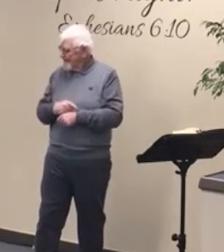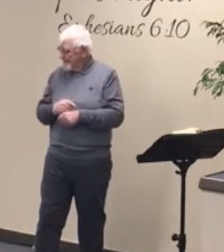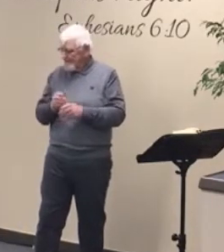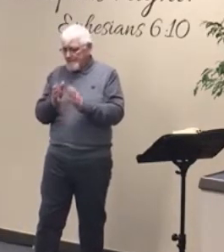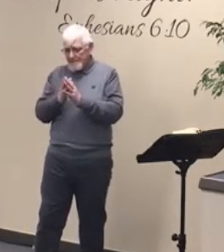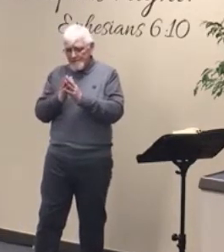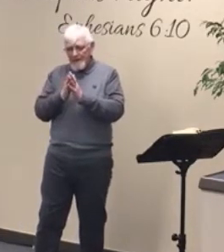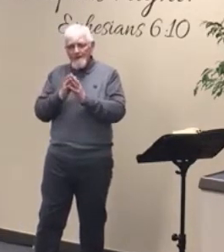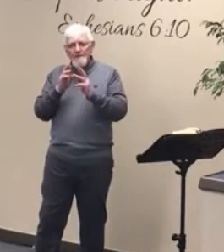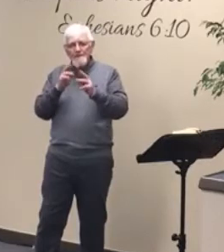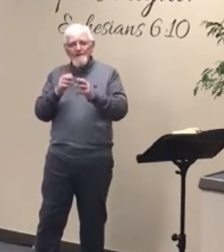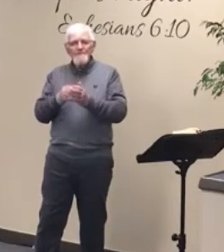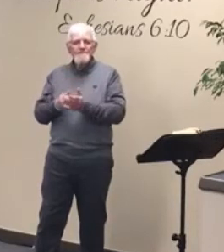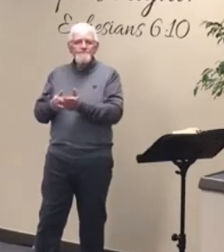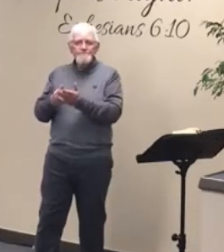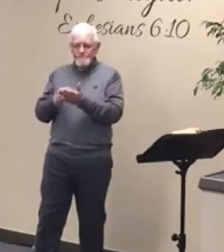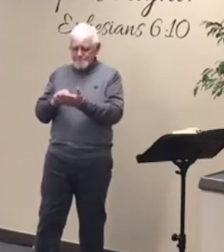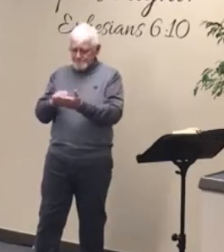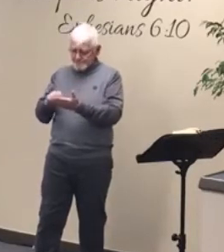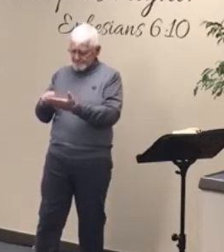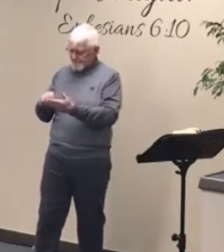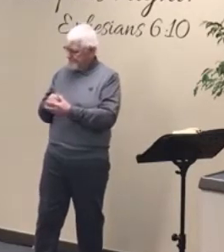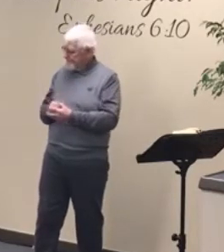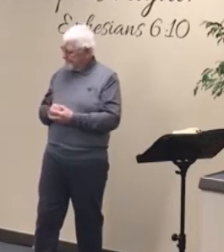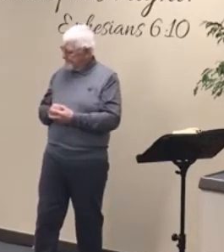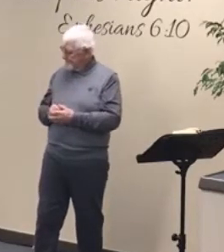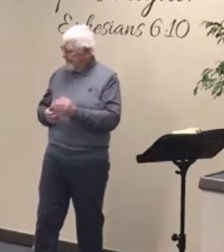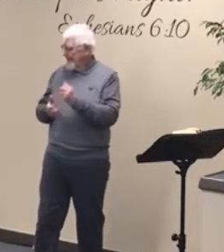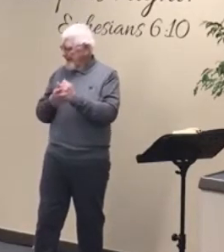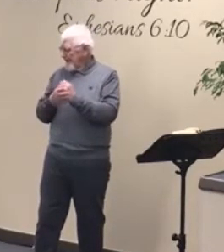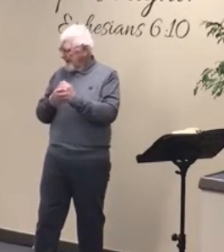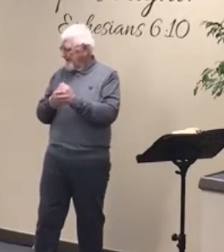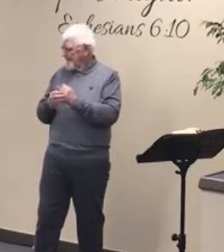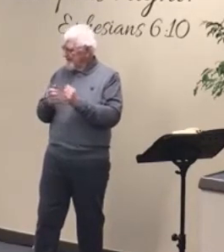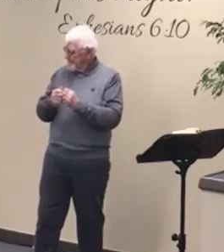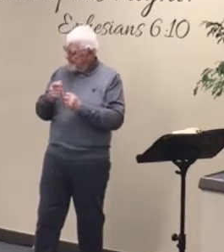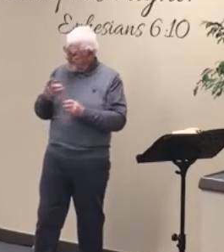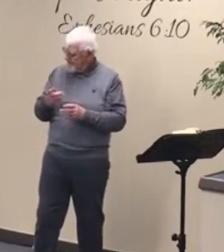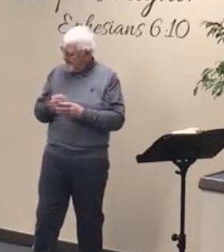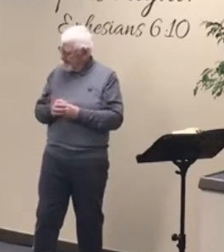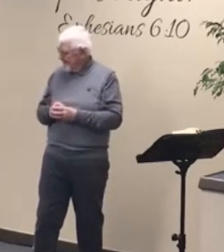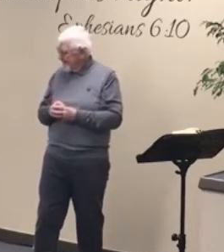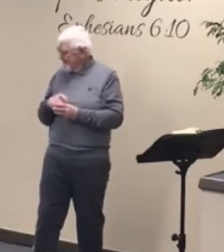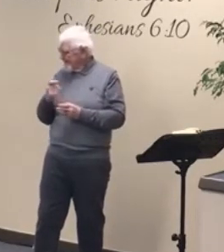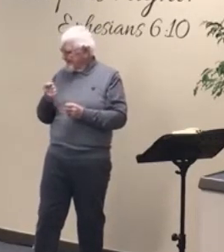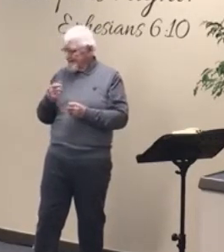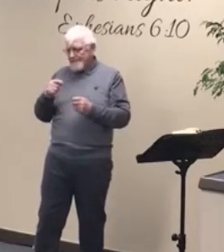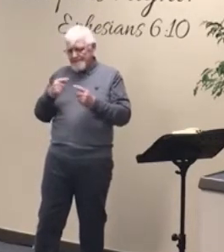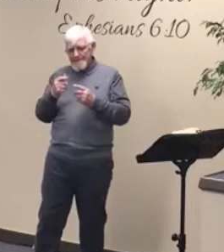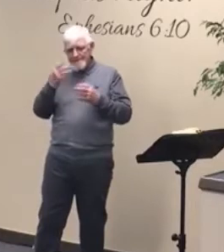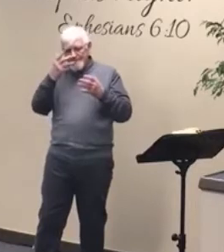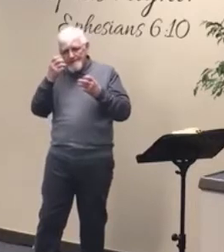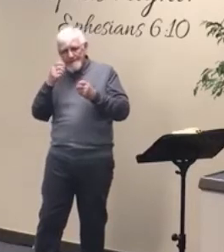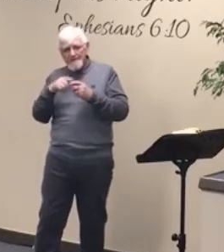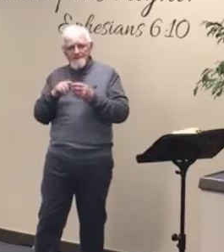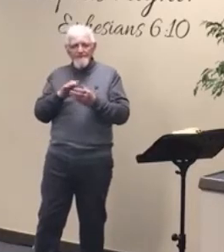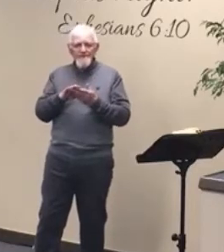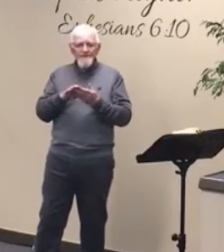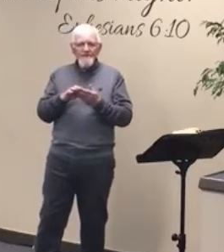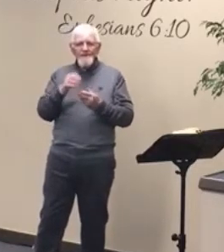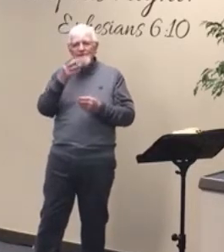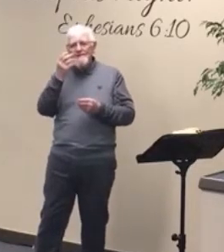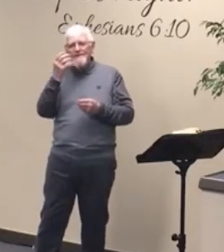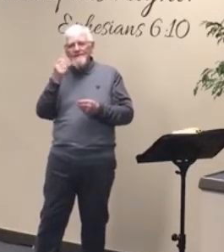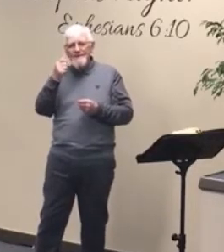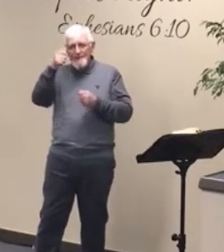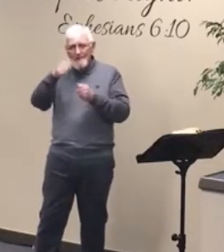up. Lord, I need some help with this, and you got any other sins I forgot to confess? Would you remind me?